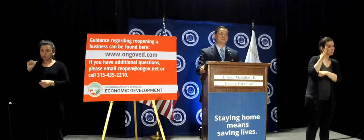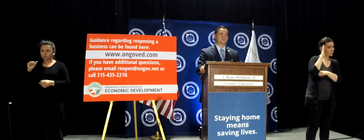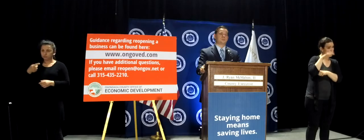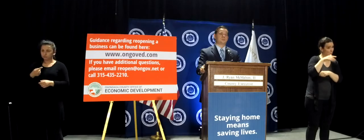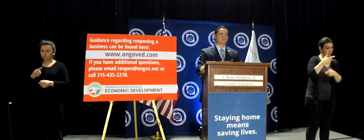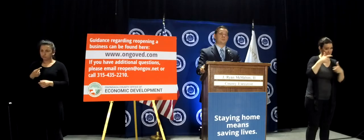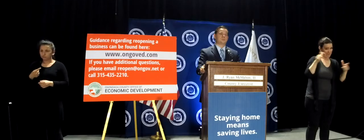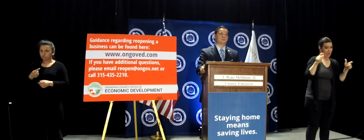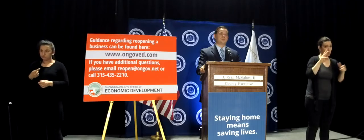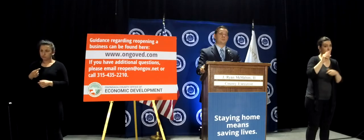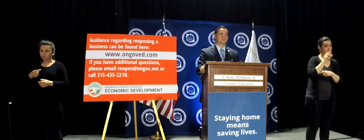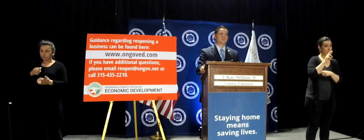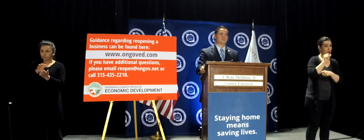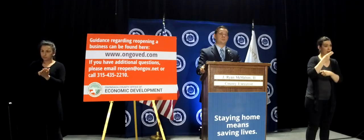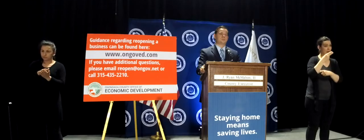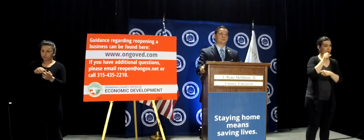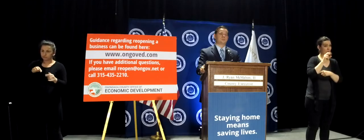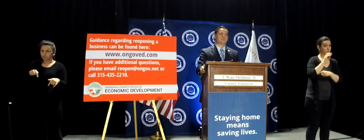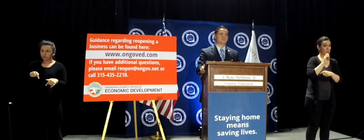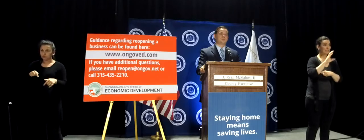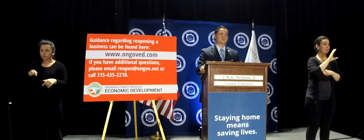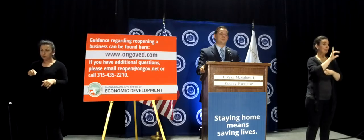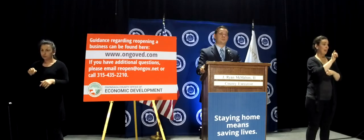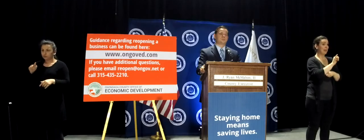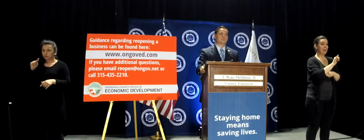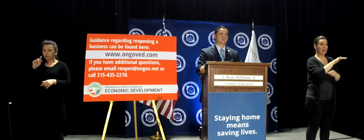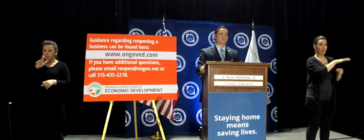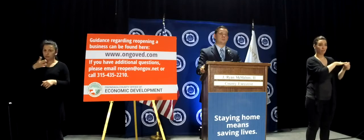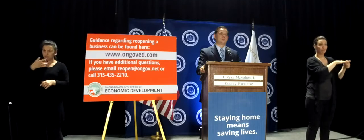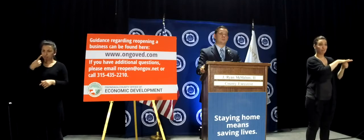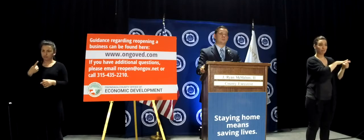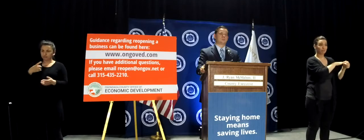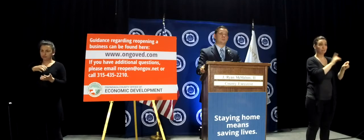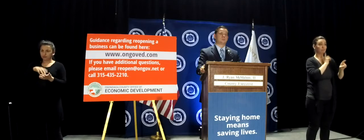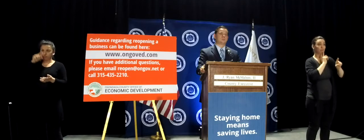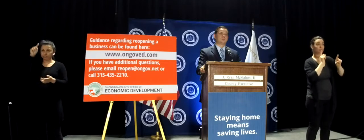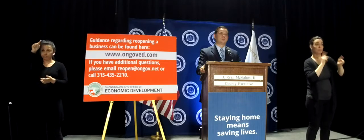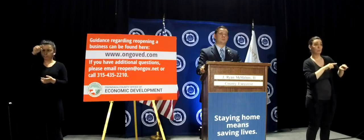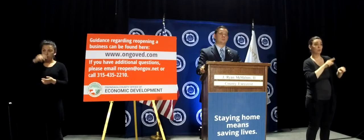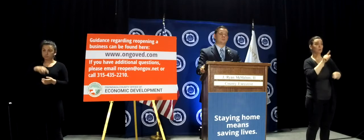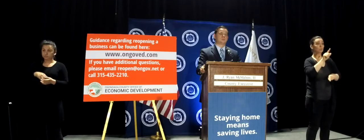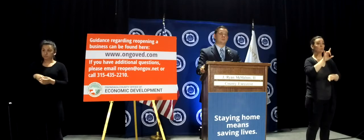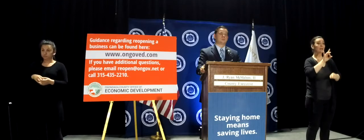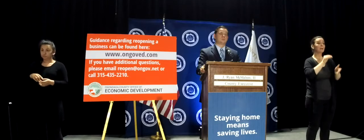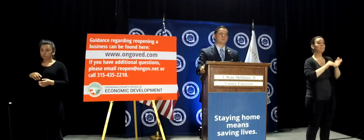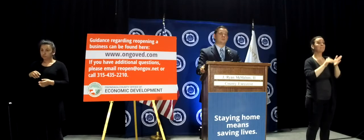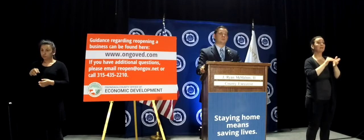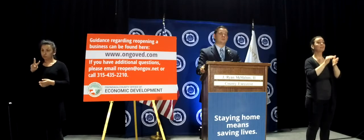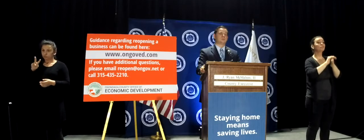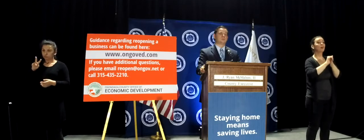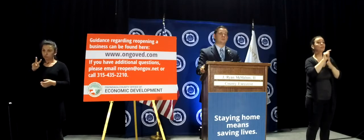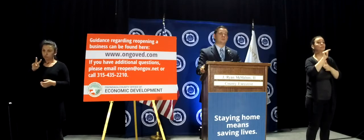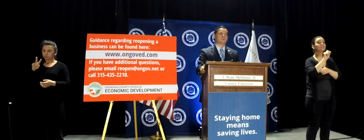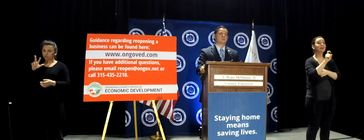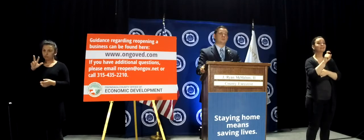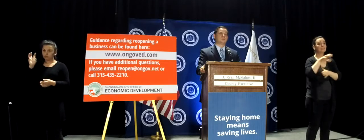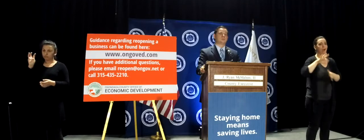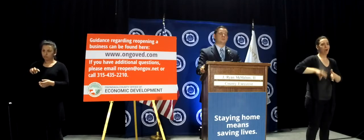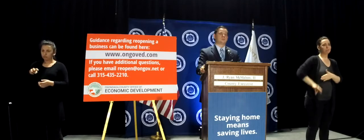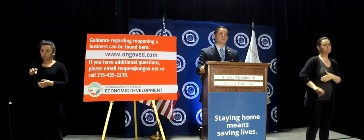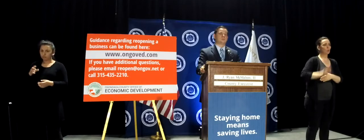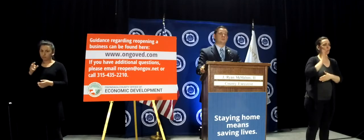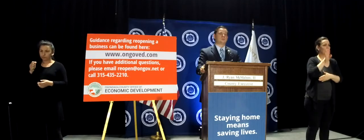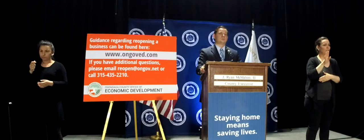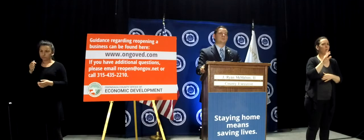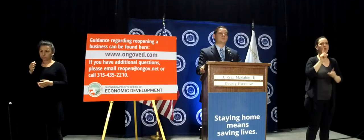Clay. It's been reported that there is going to be $28 million in tax revenue, and that will go to the school district, the town